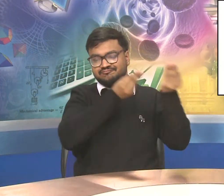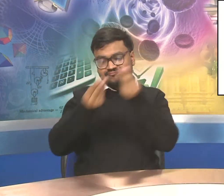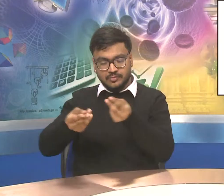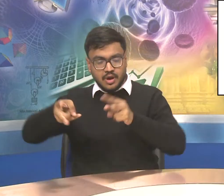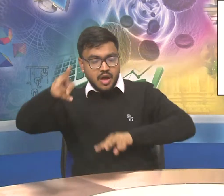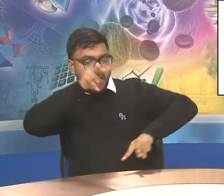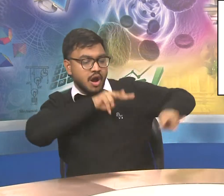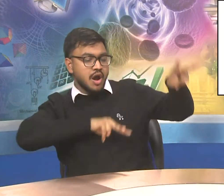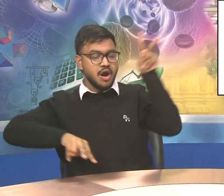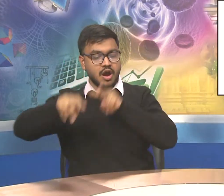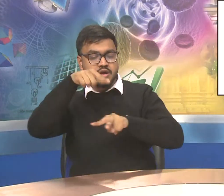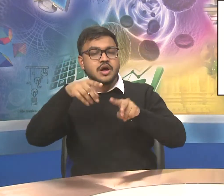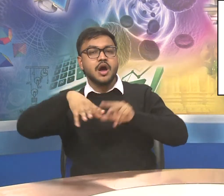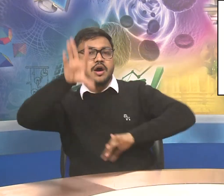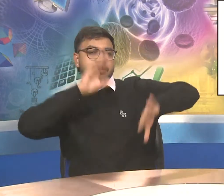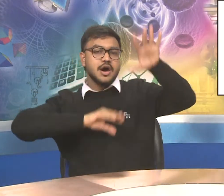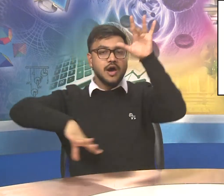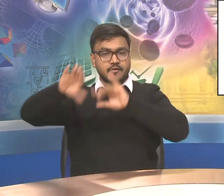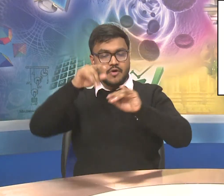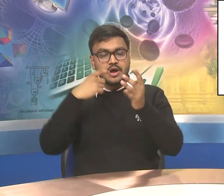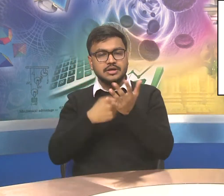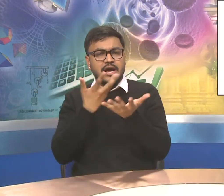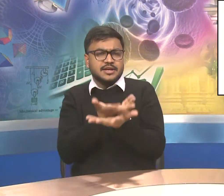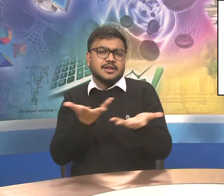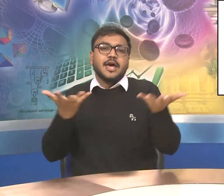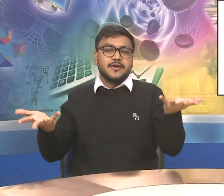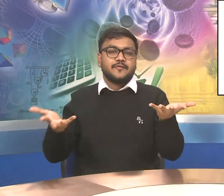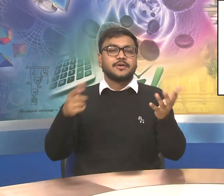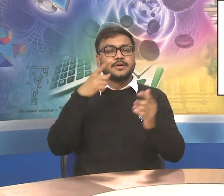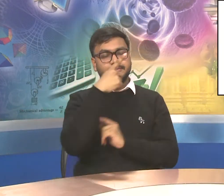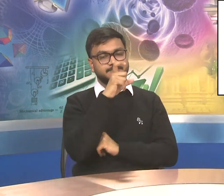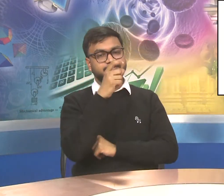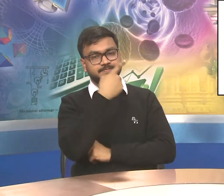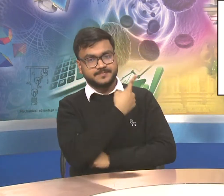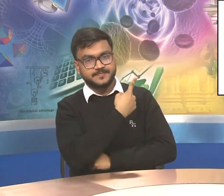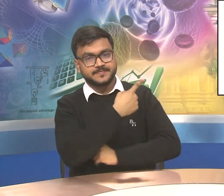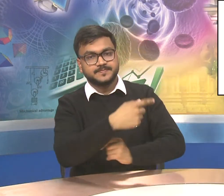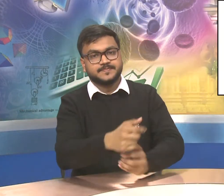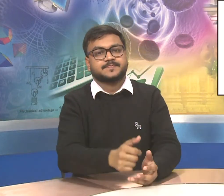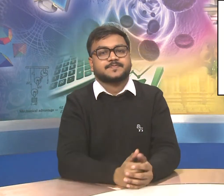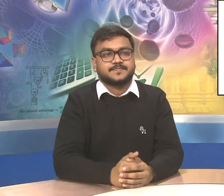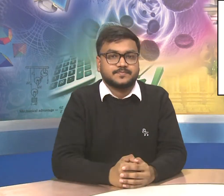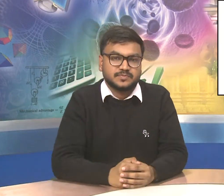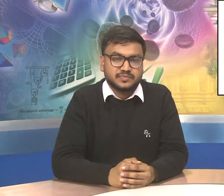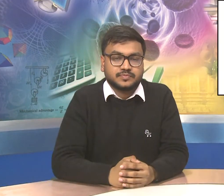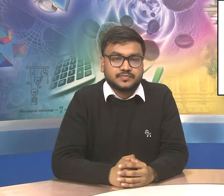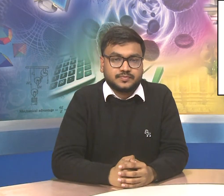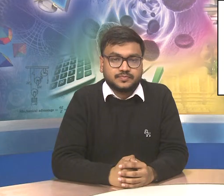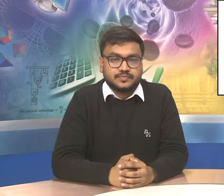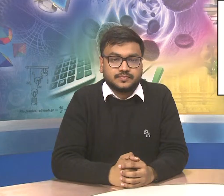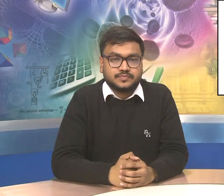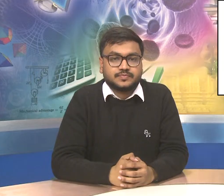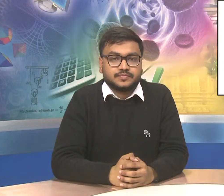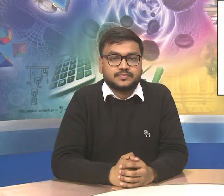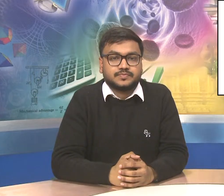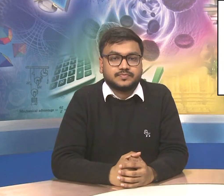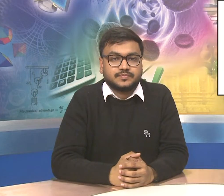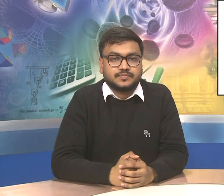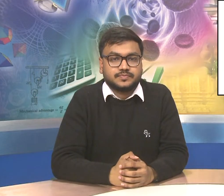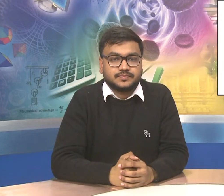etc. Resource is used when we need something, so we use resource to resolve them.